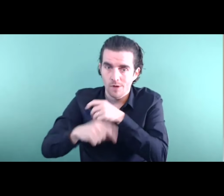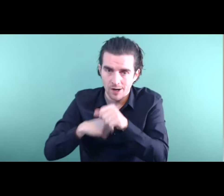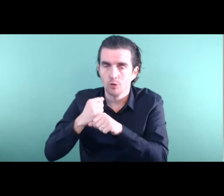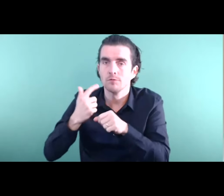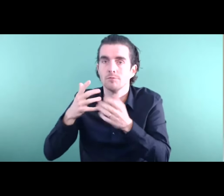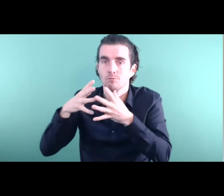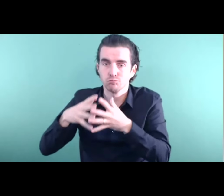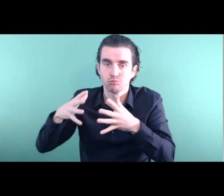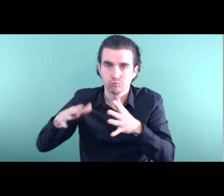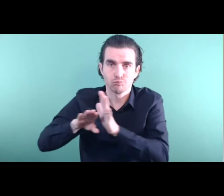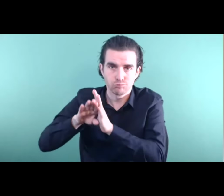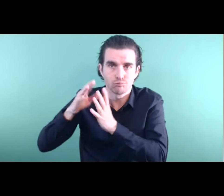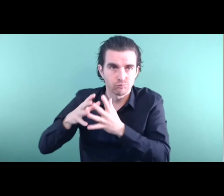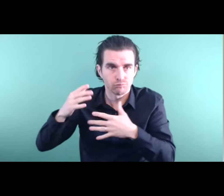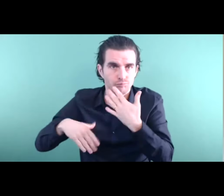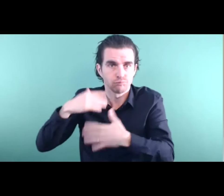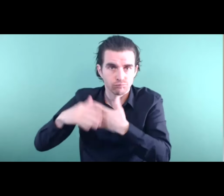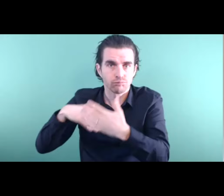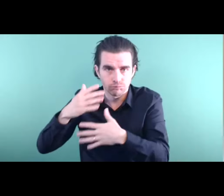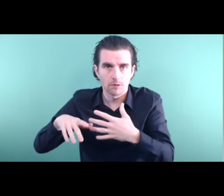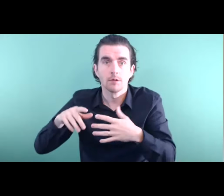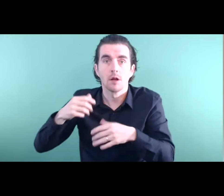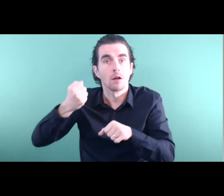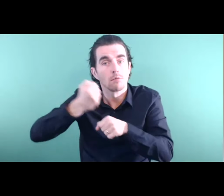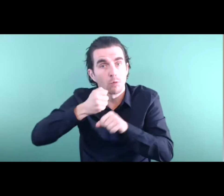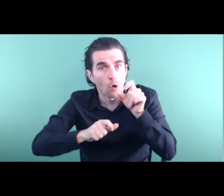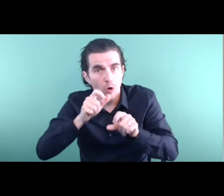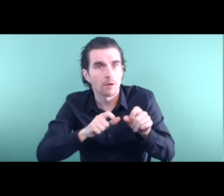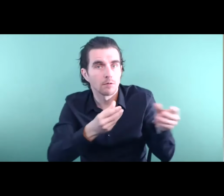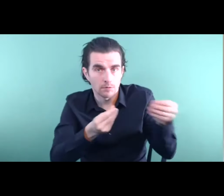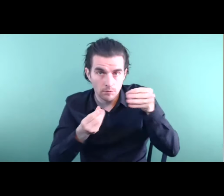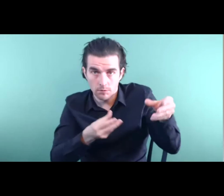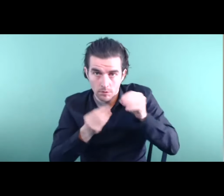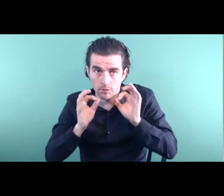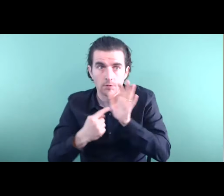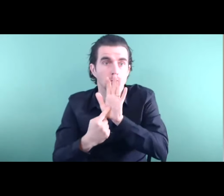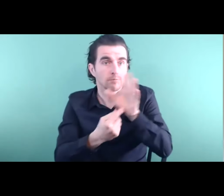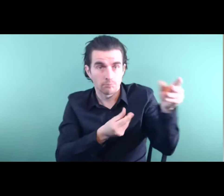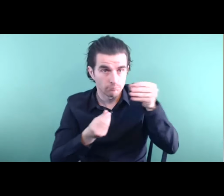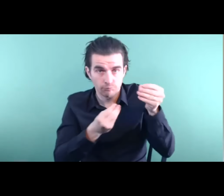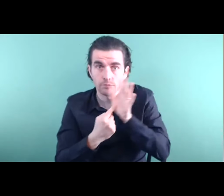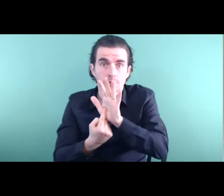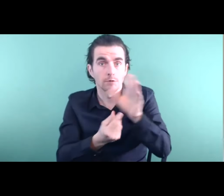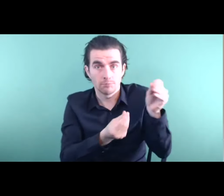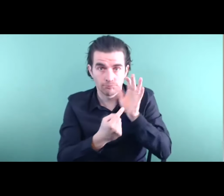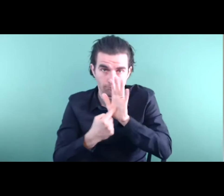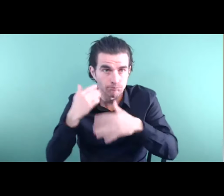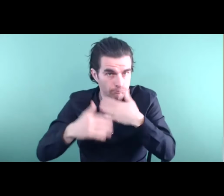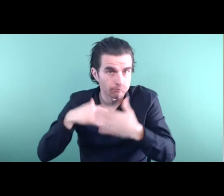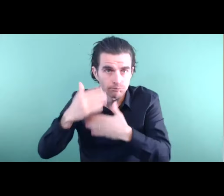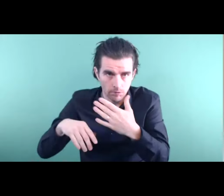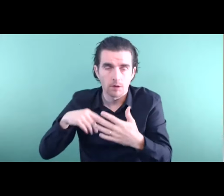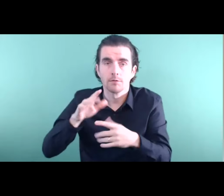European semester was the preparation of the EU 2020 country reports. And that was the